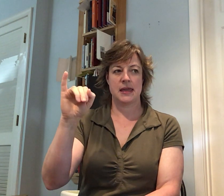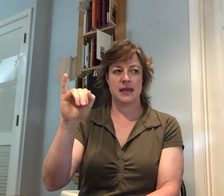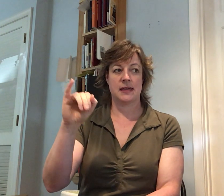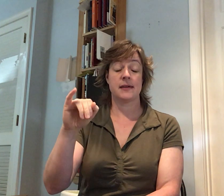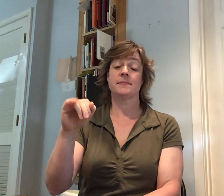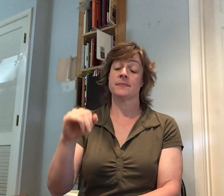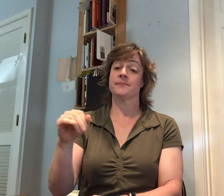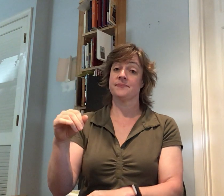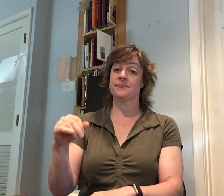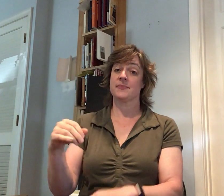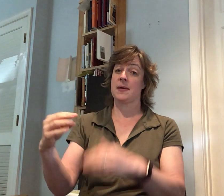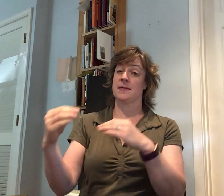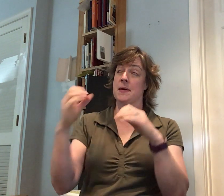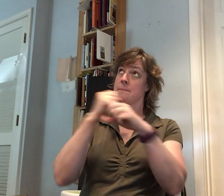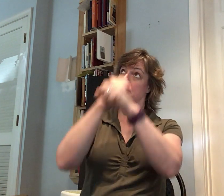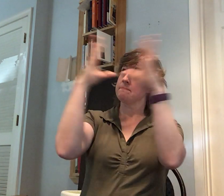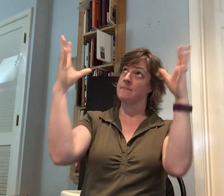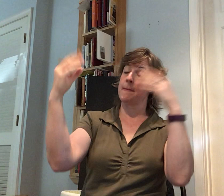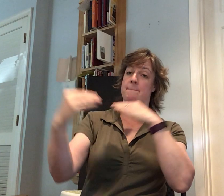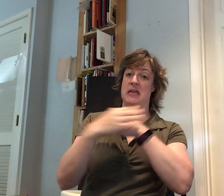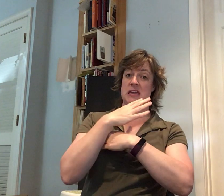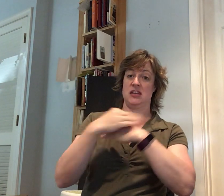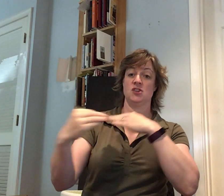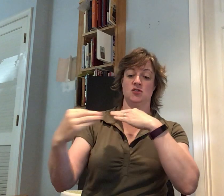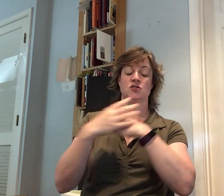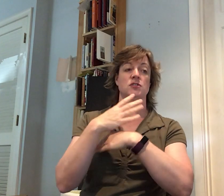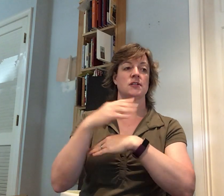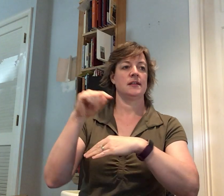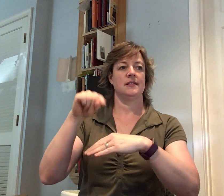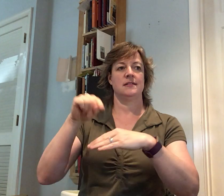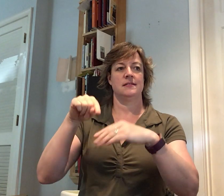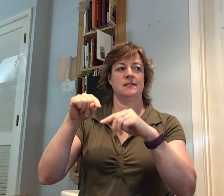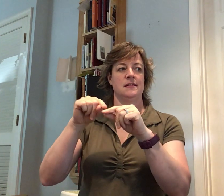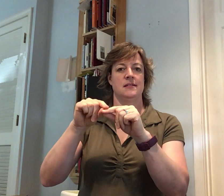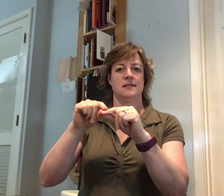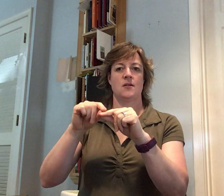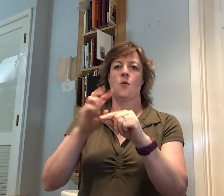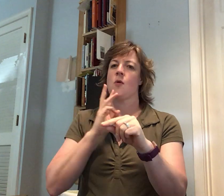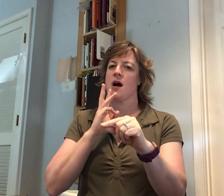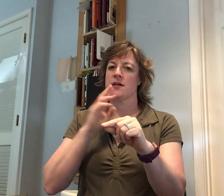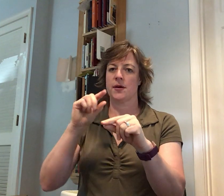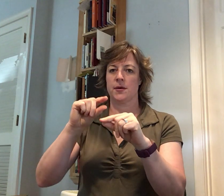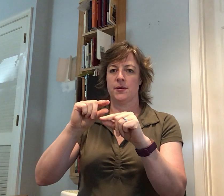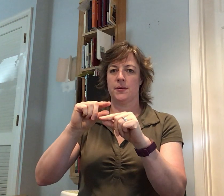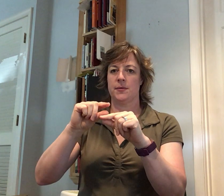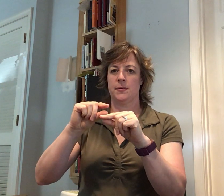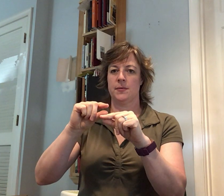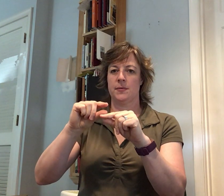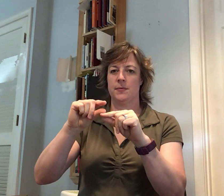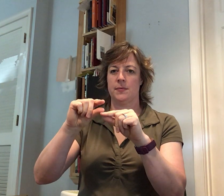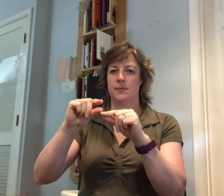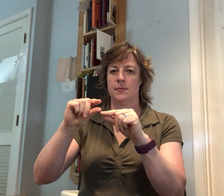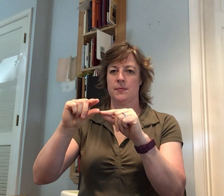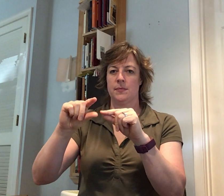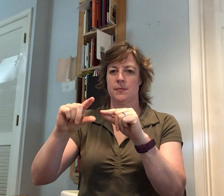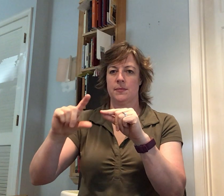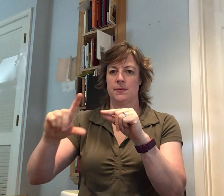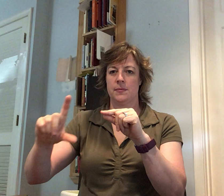gets closer to the shore. Likewise, the depth of seawater decreases as a seismic sea